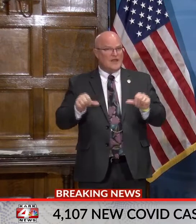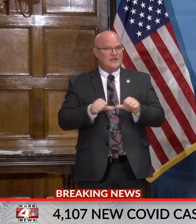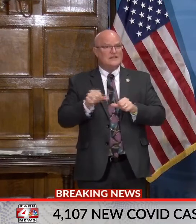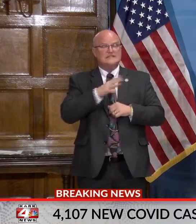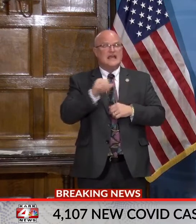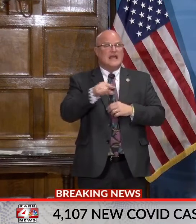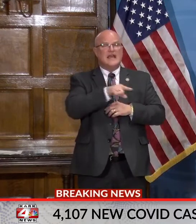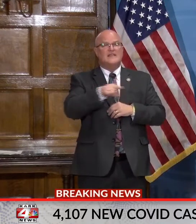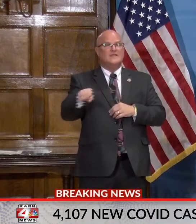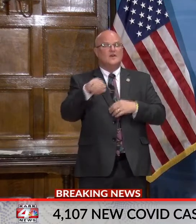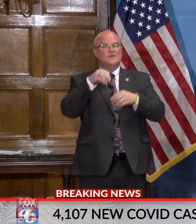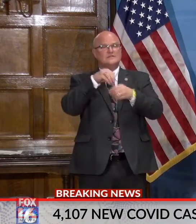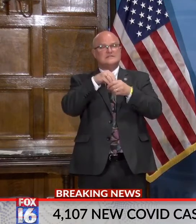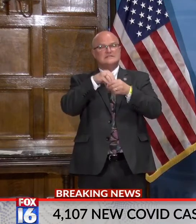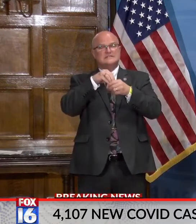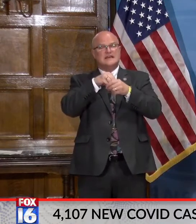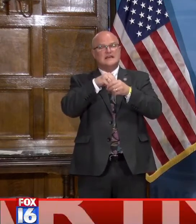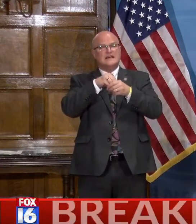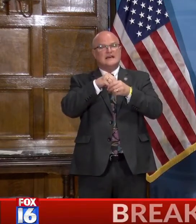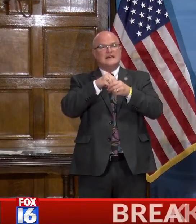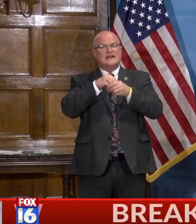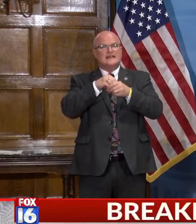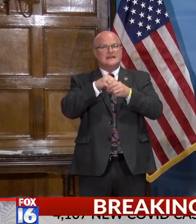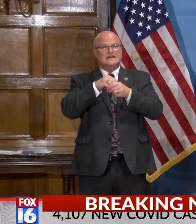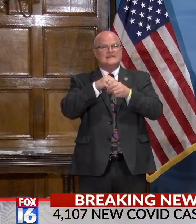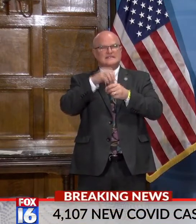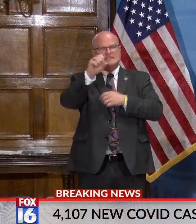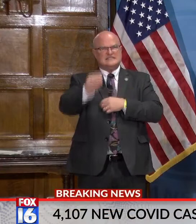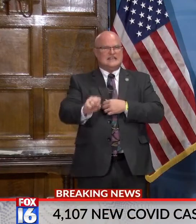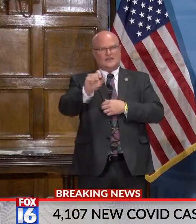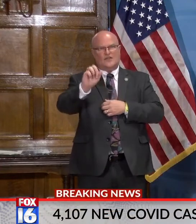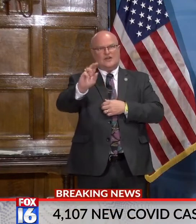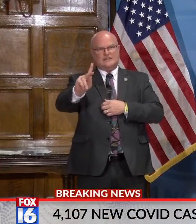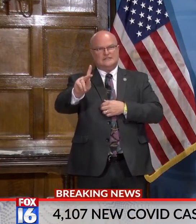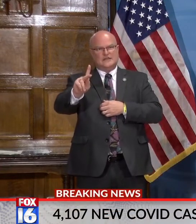those in the in South Arkansas.